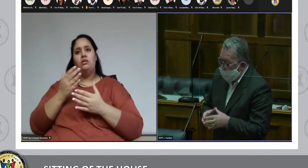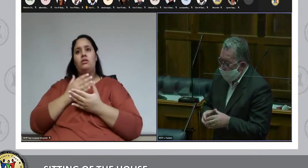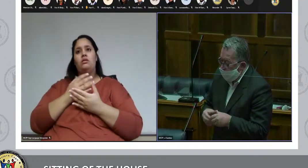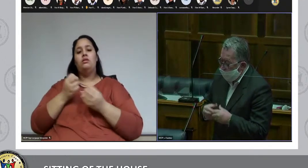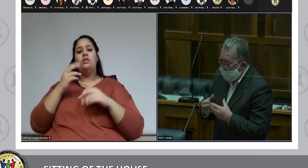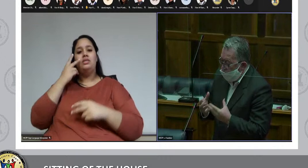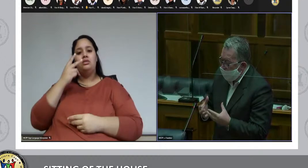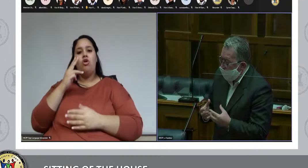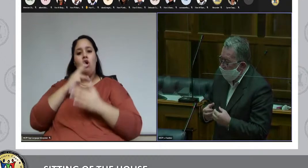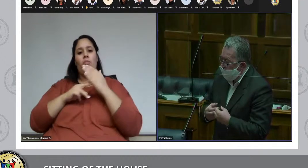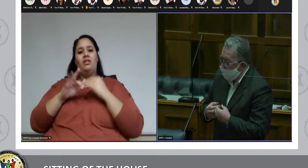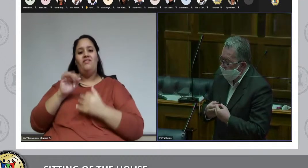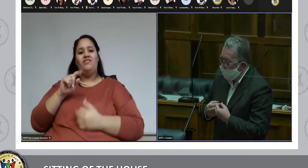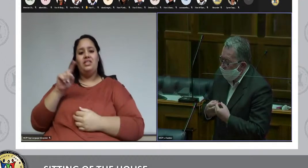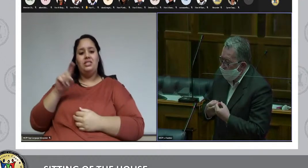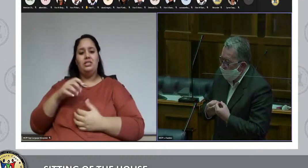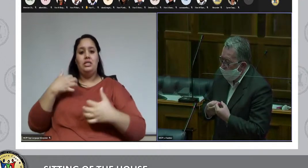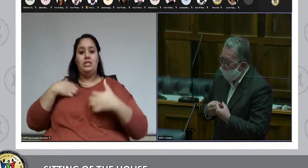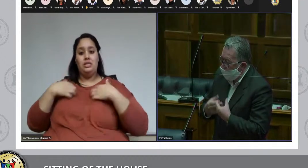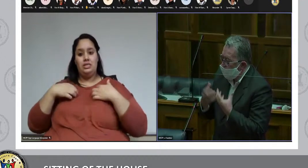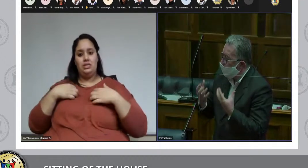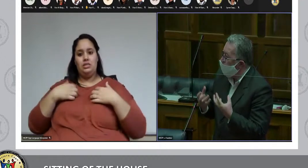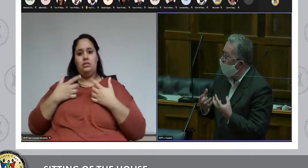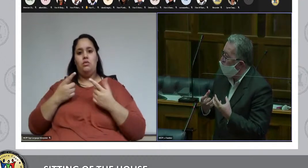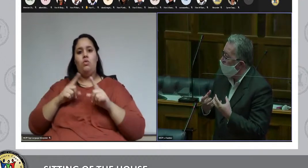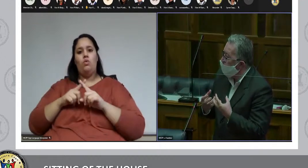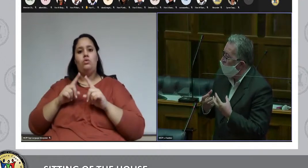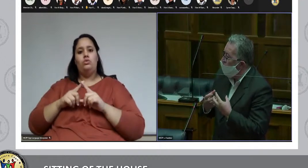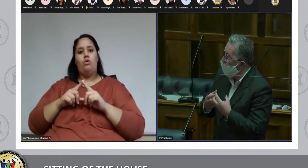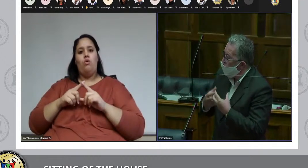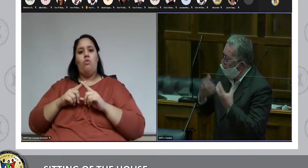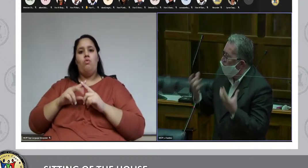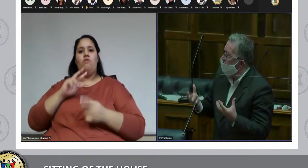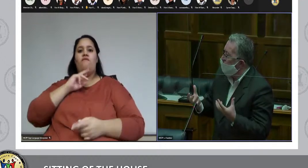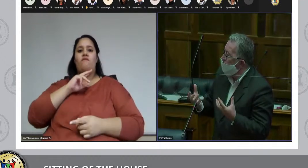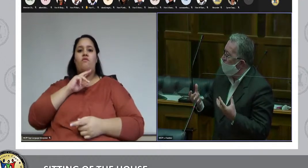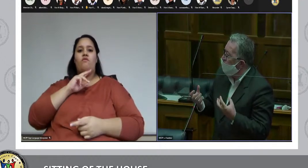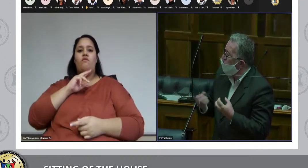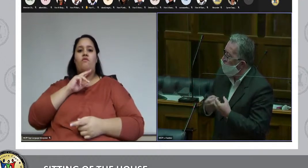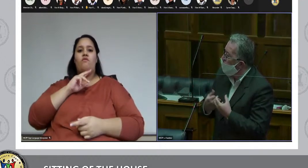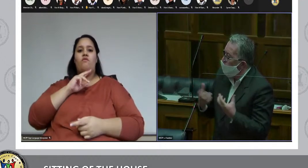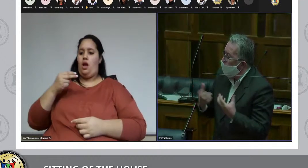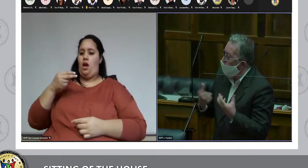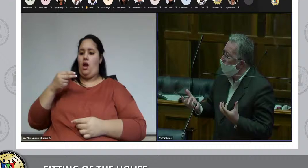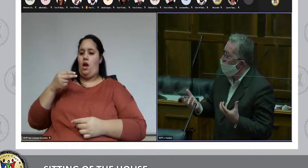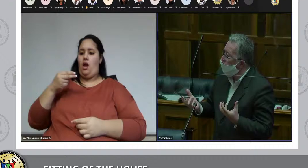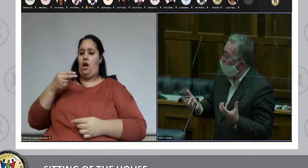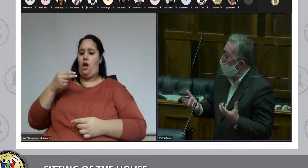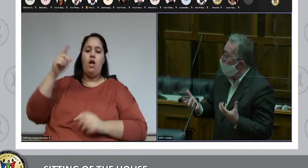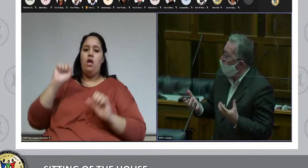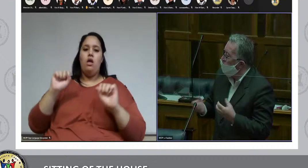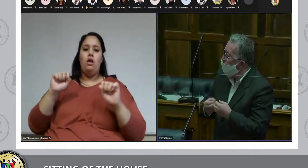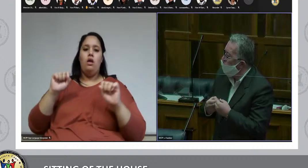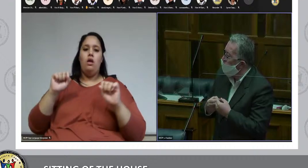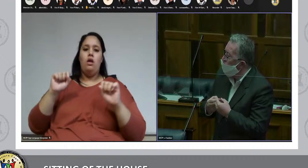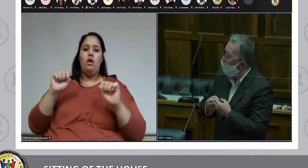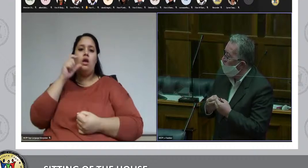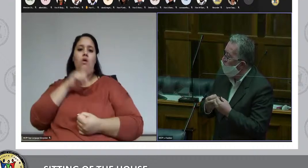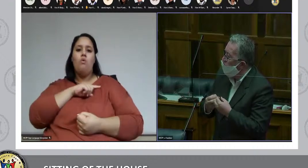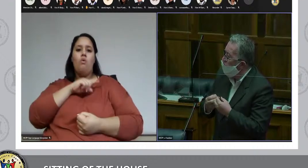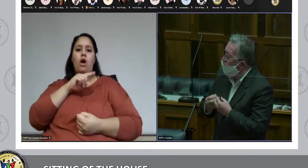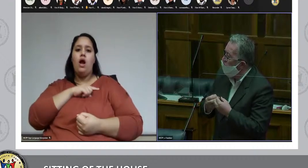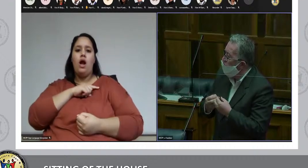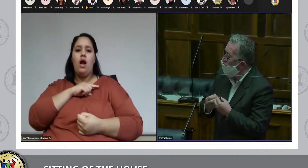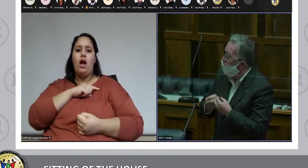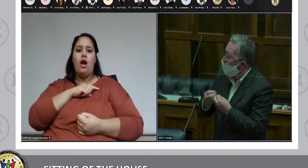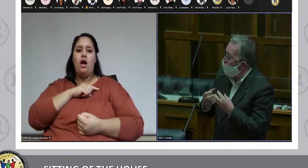Honourable Fritz gets excited and the sort of the levels of his voice rise, it's actually impossible to hear him because he appears to